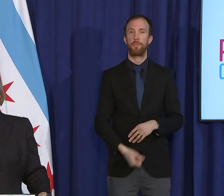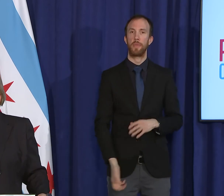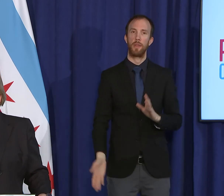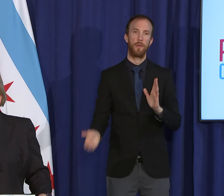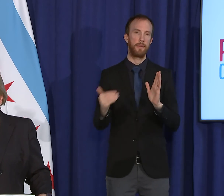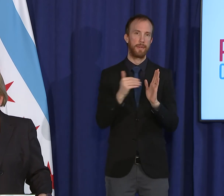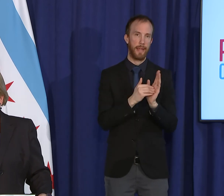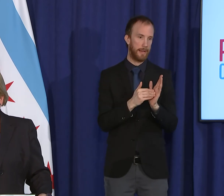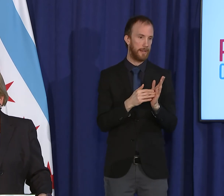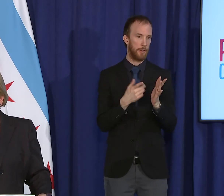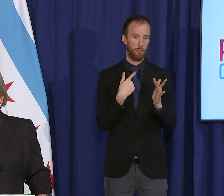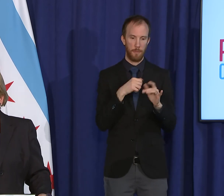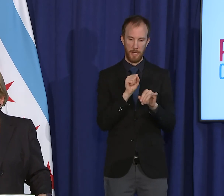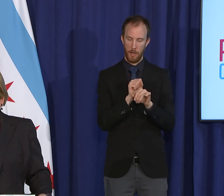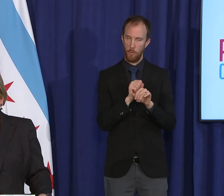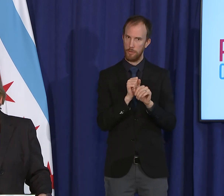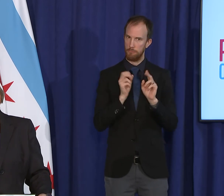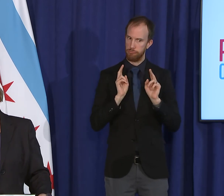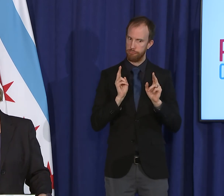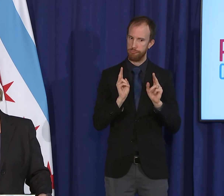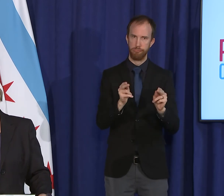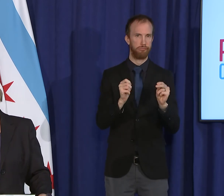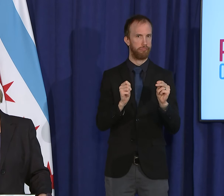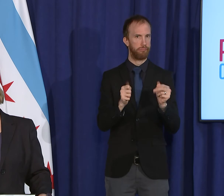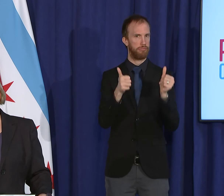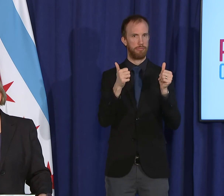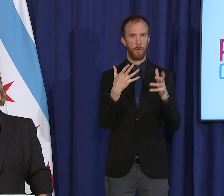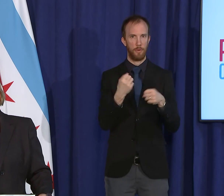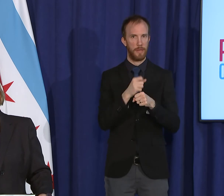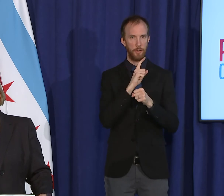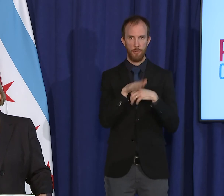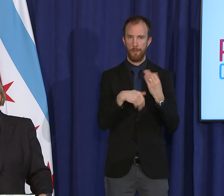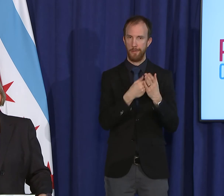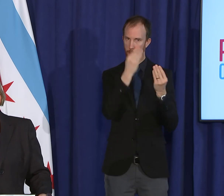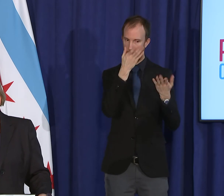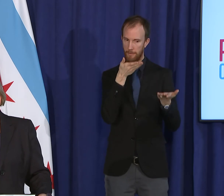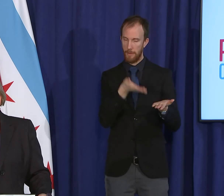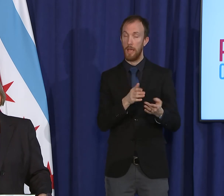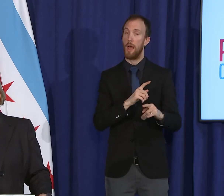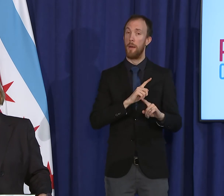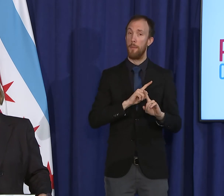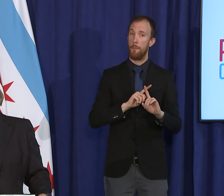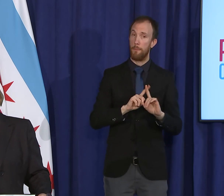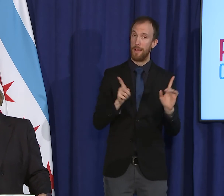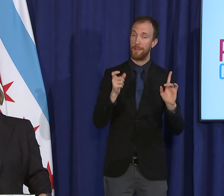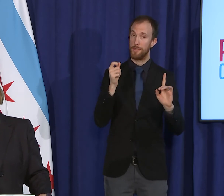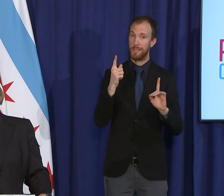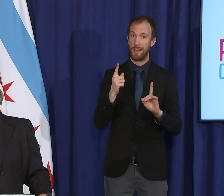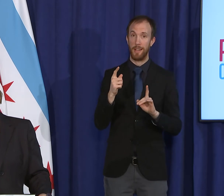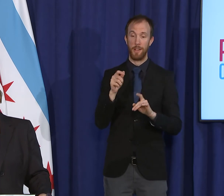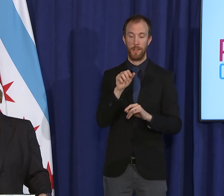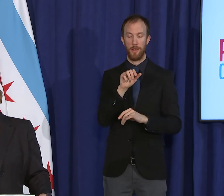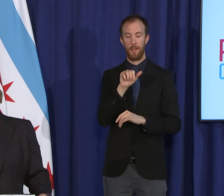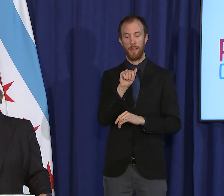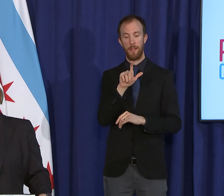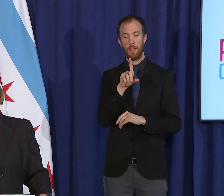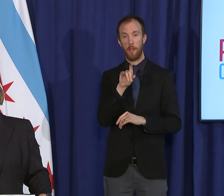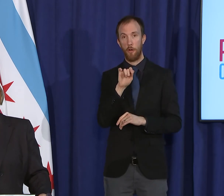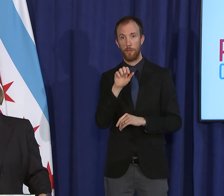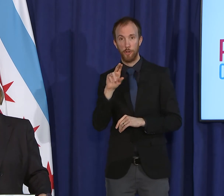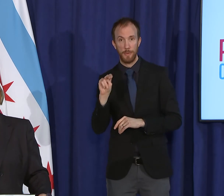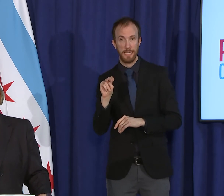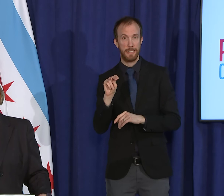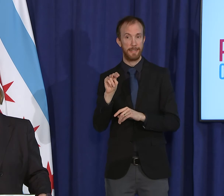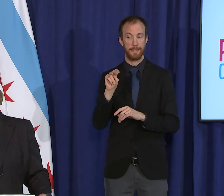been coming together fairly quickly, and we wanted to make sure the details were there. But we'll be working closely with the aldermen, with all of our community